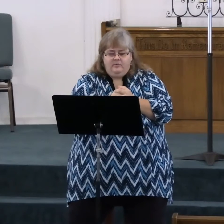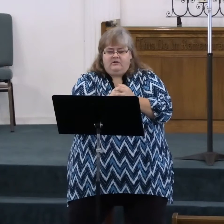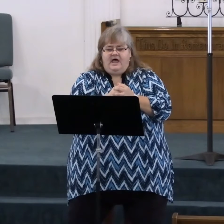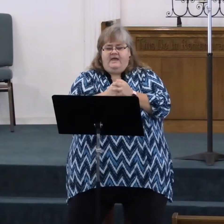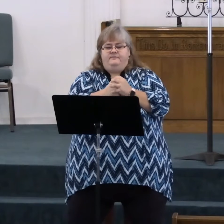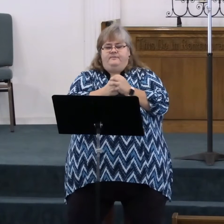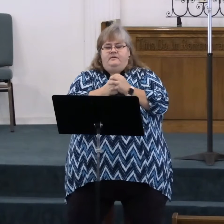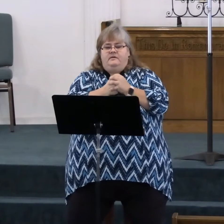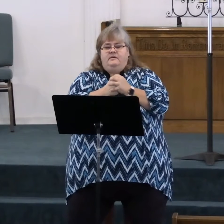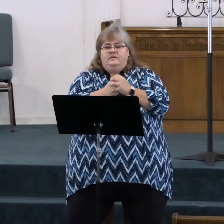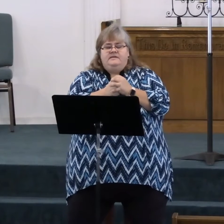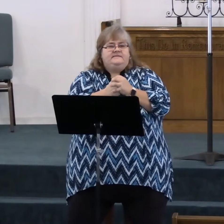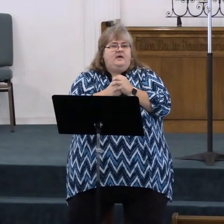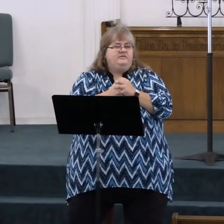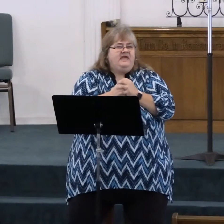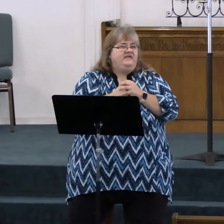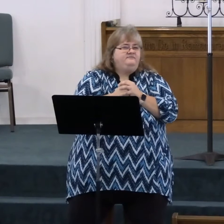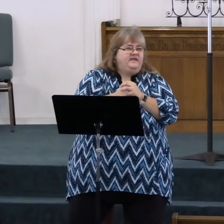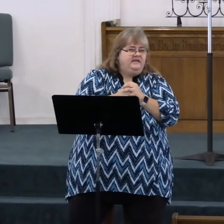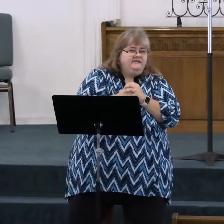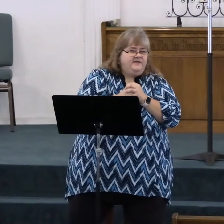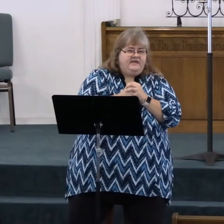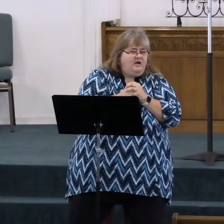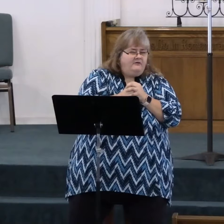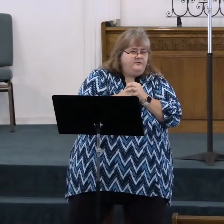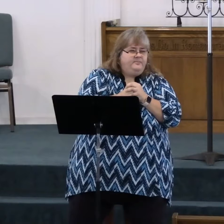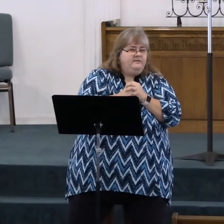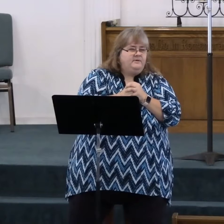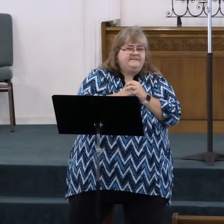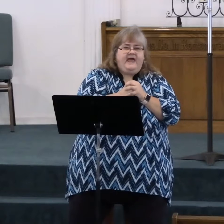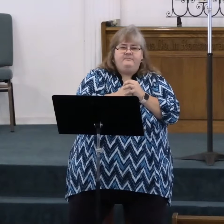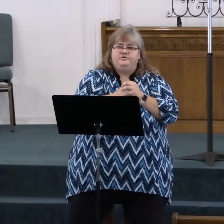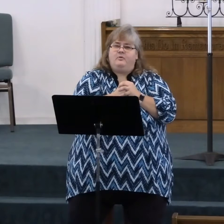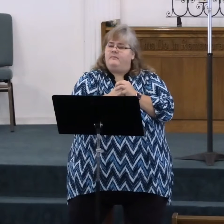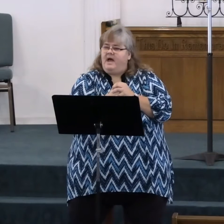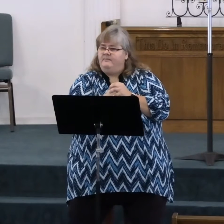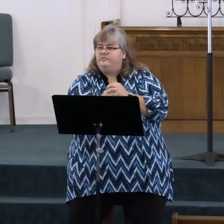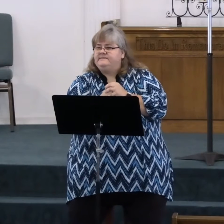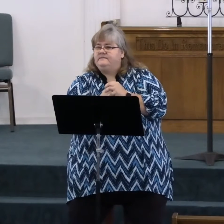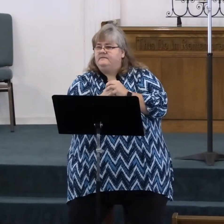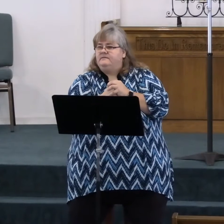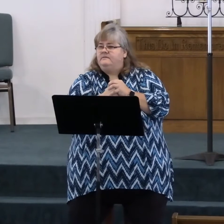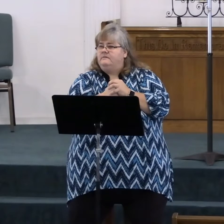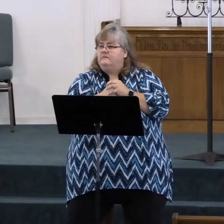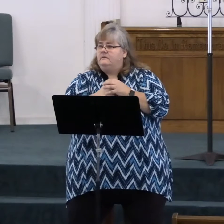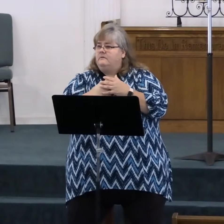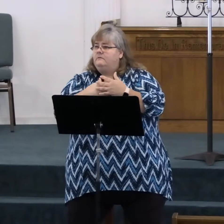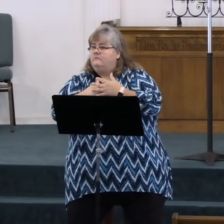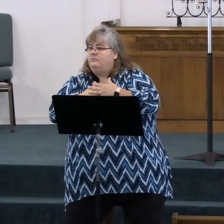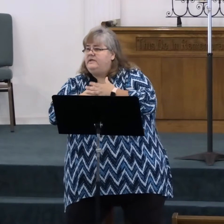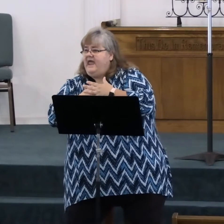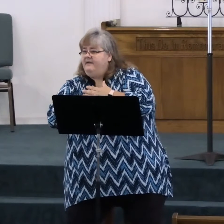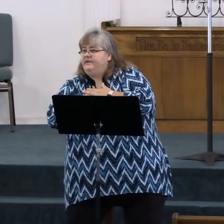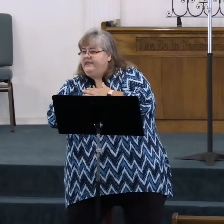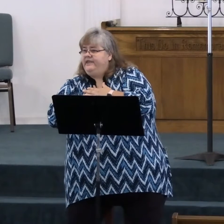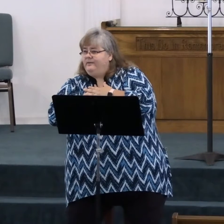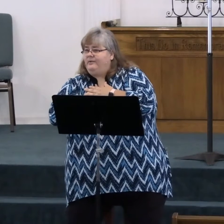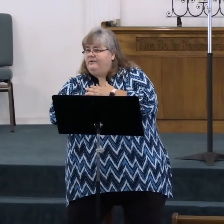our life, so that if anything, God forbid, was to happen to our Bibles, we'd have it here.